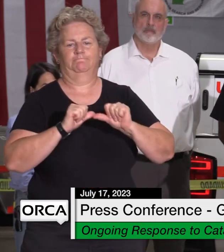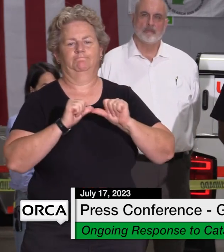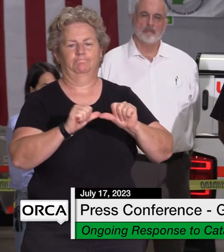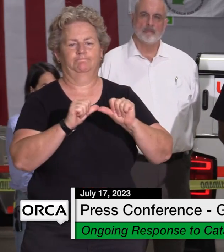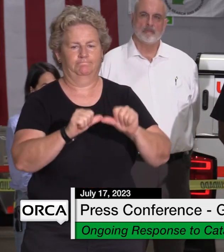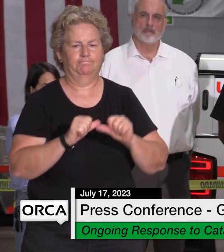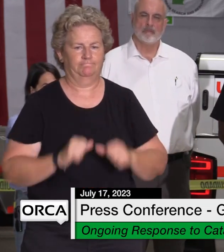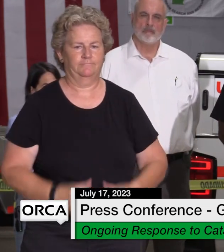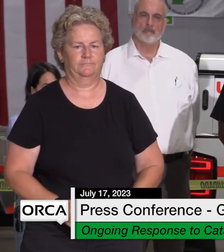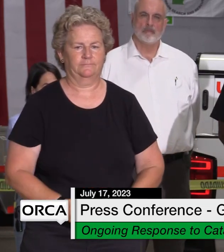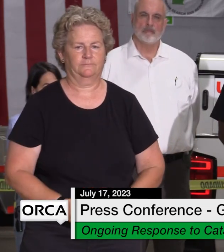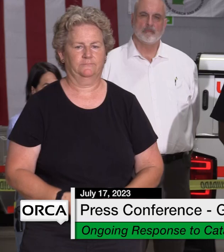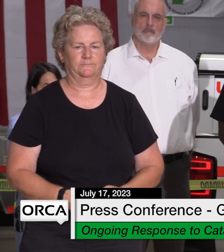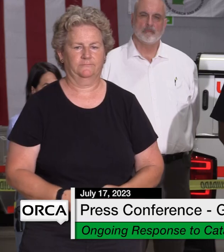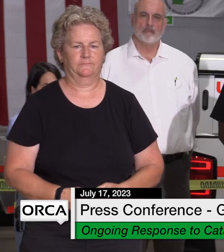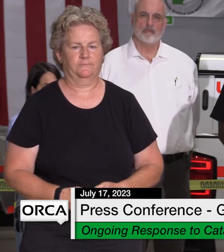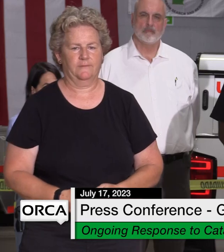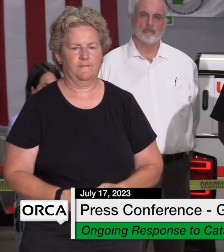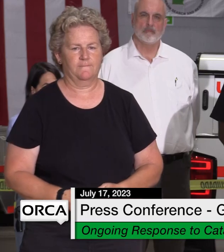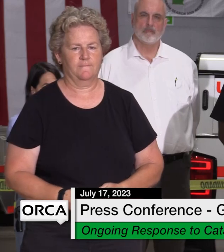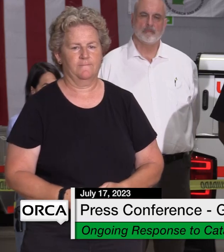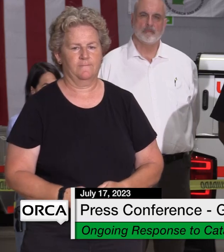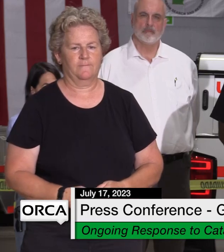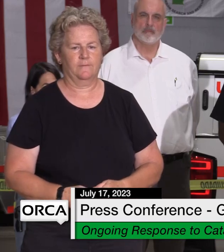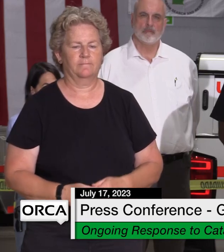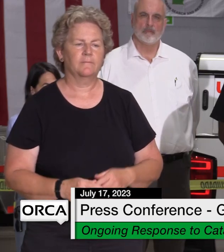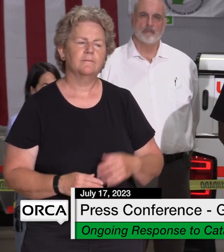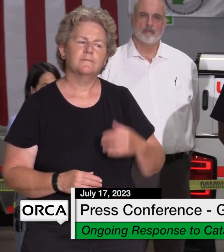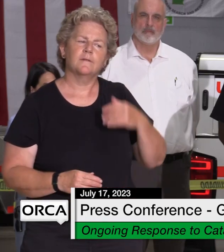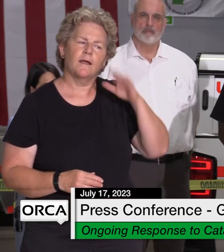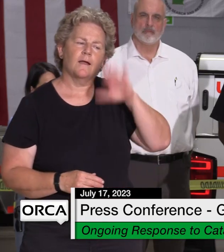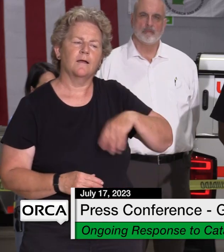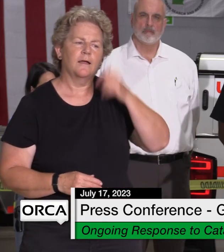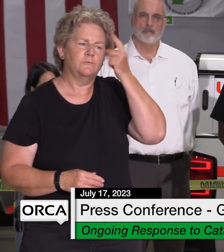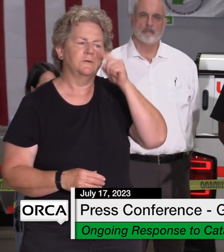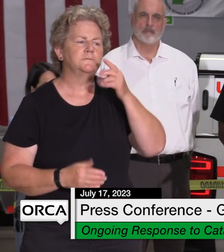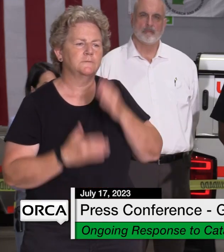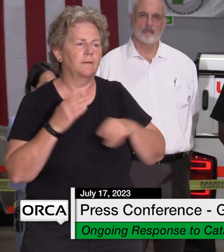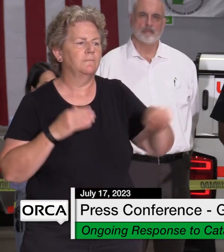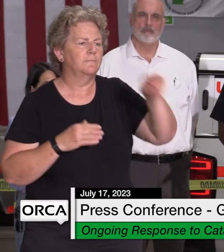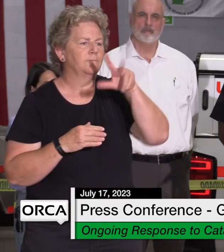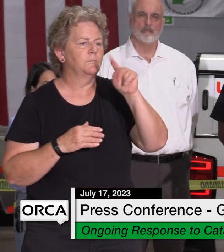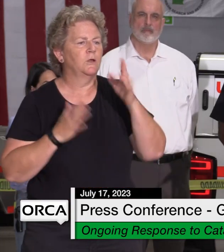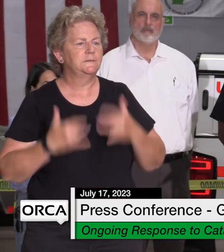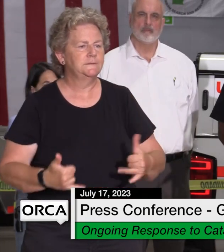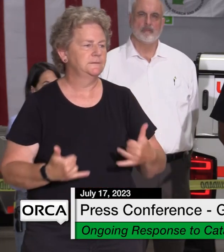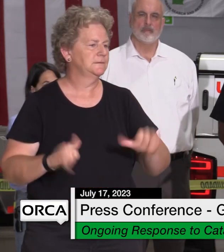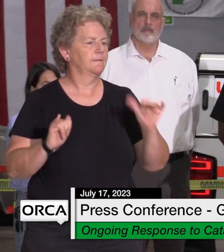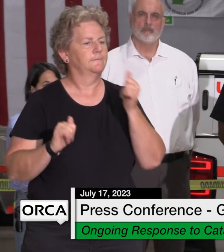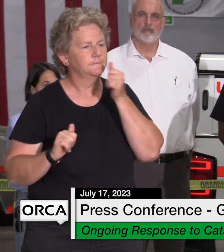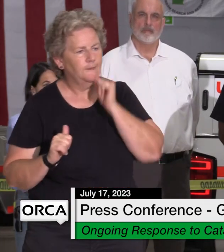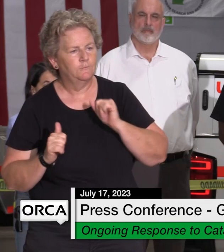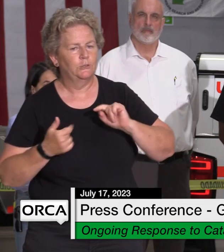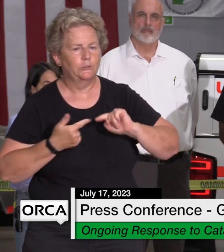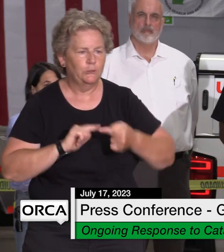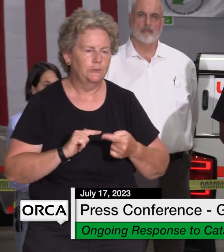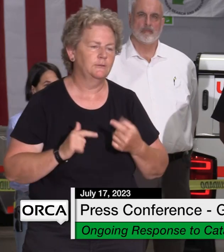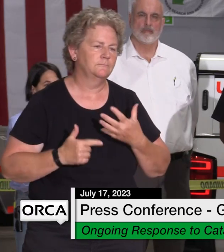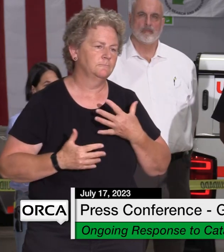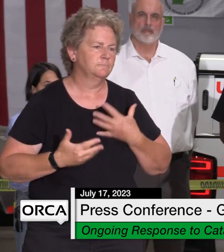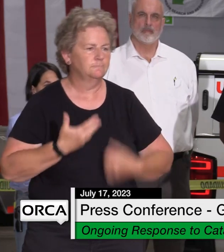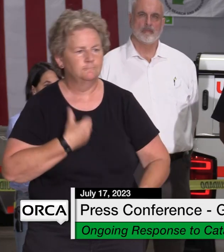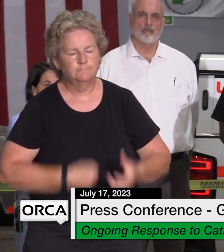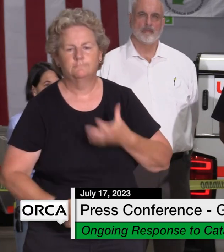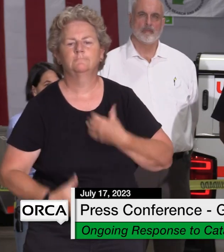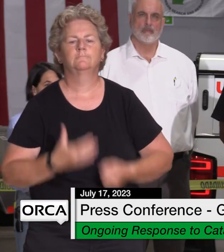these floods won't be healed overnight. So we can't lose focus on the task at hand, and we need every